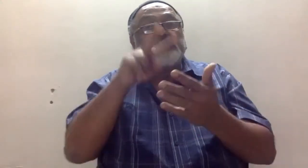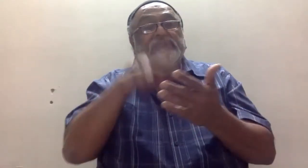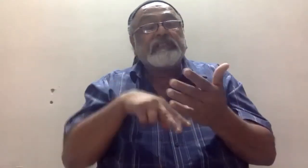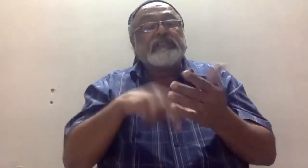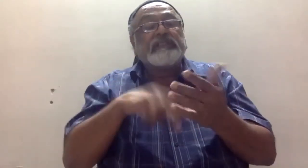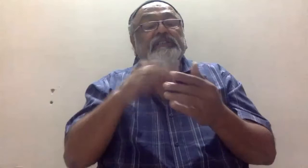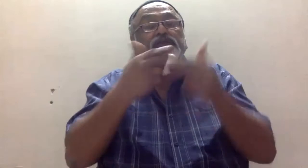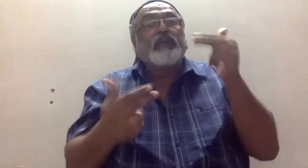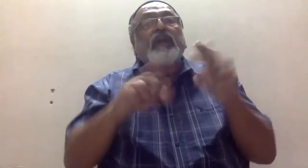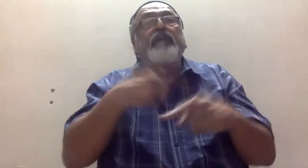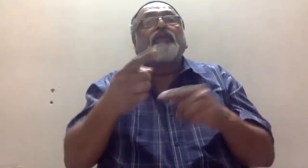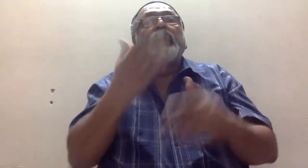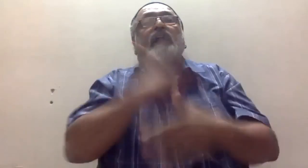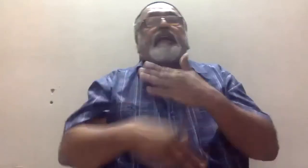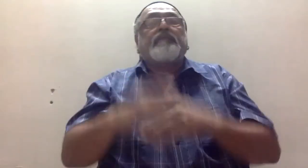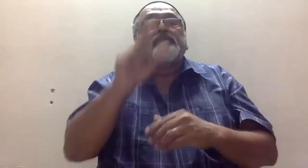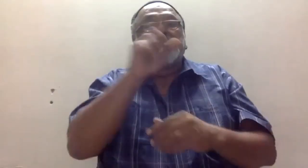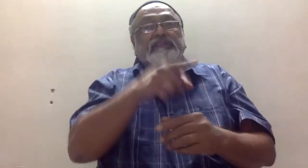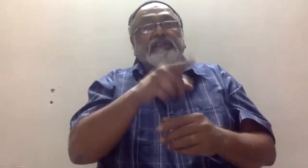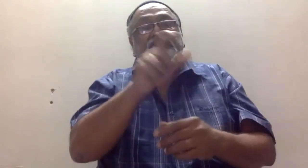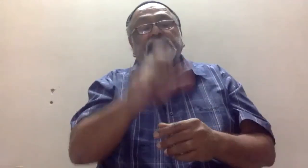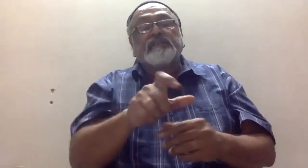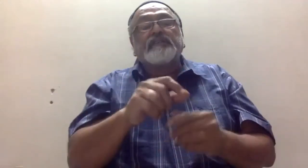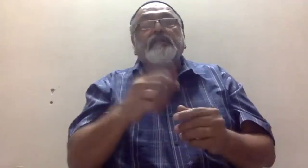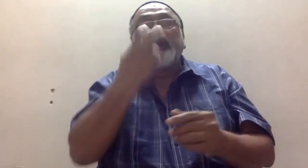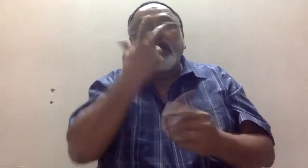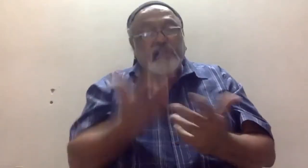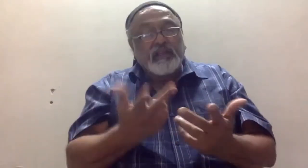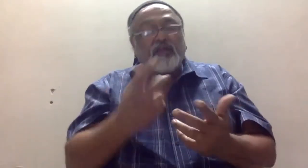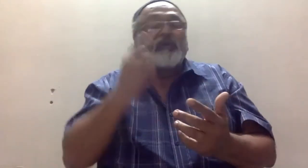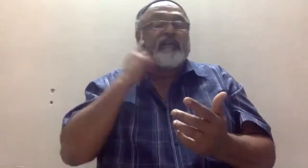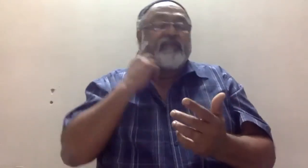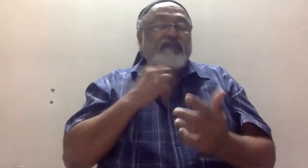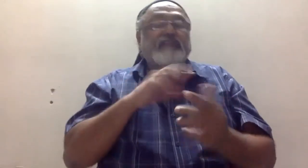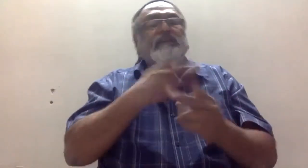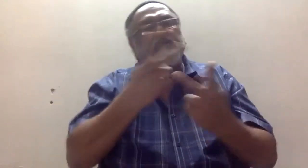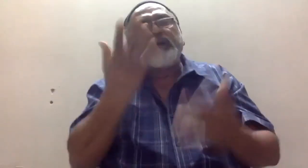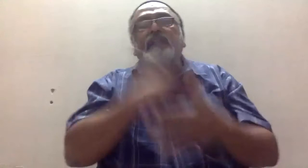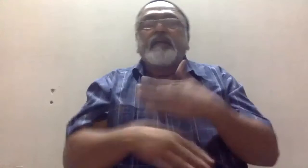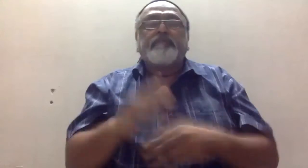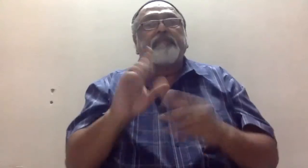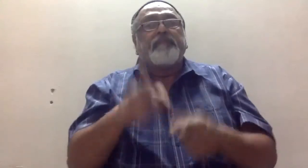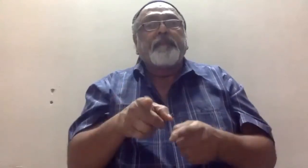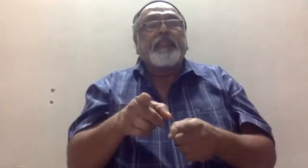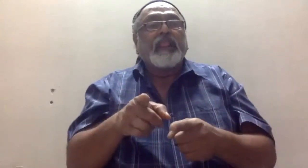about a person with disability, blindness or some other disability, and it talks, the lesson is written from their